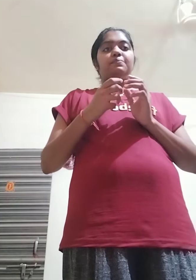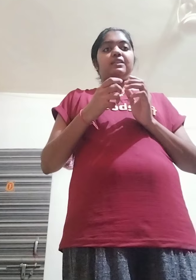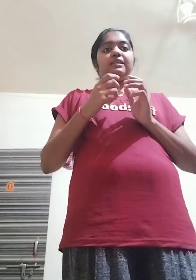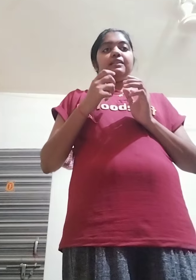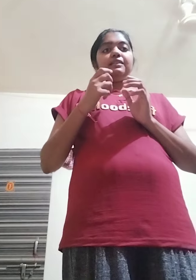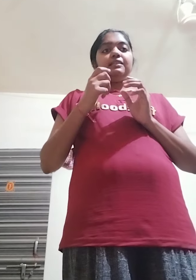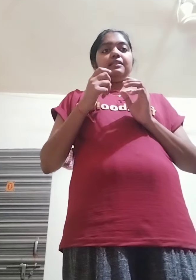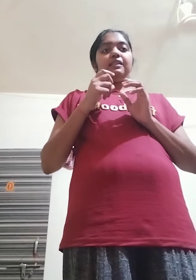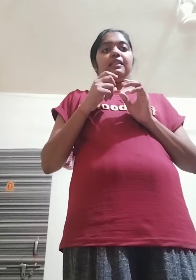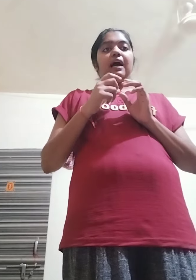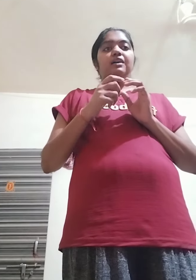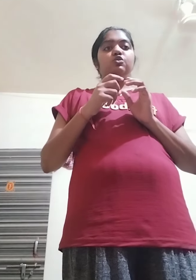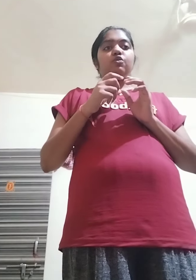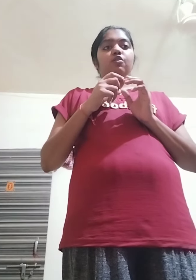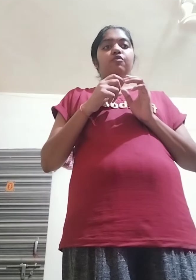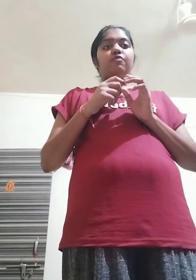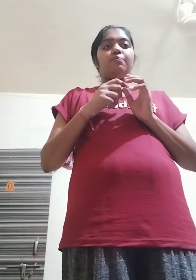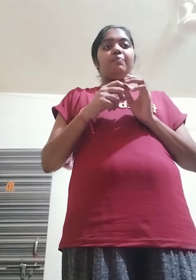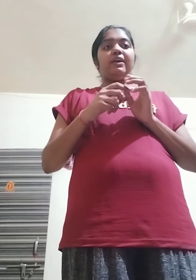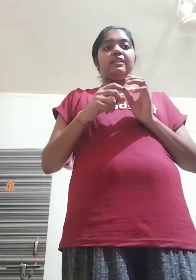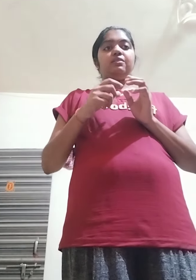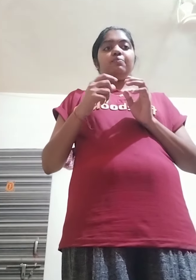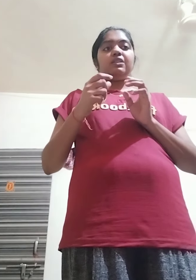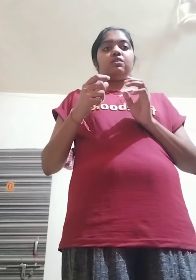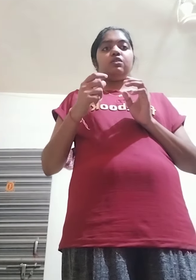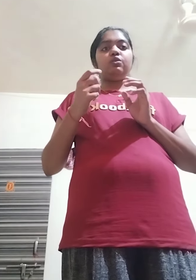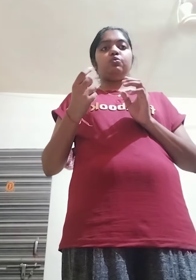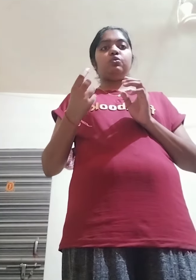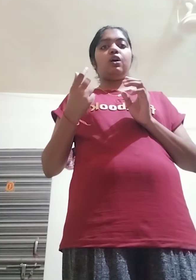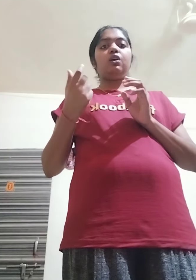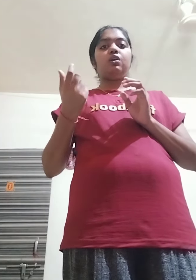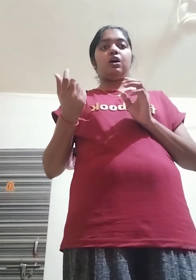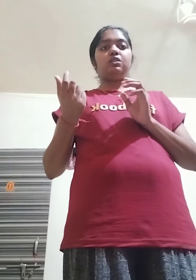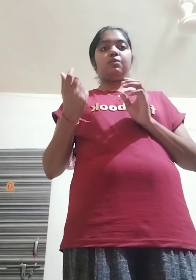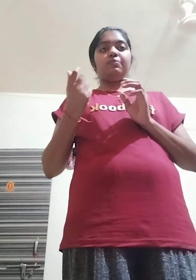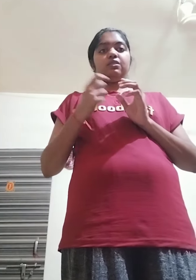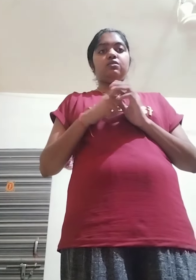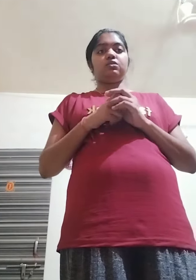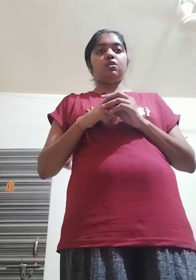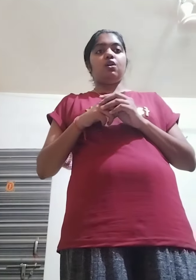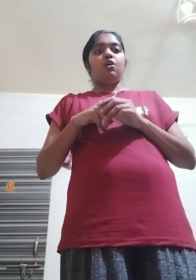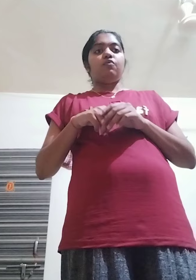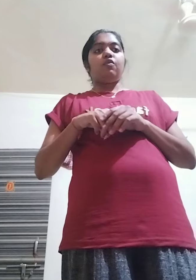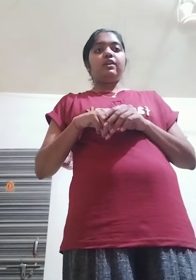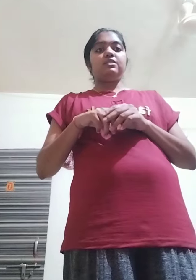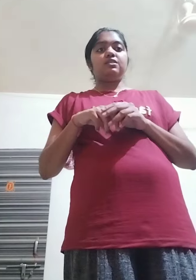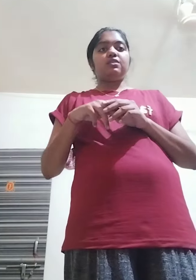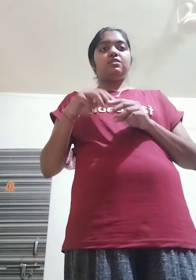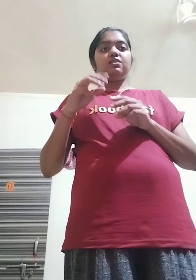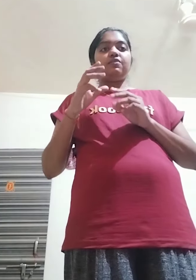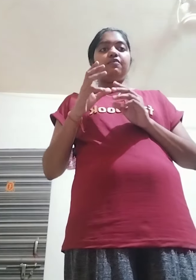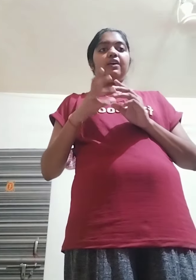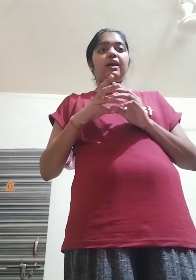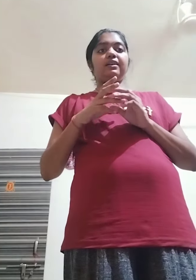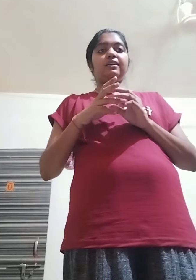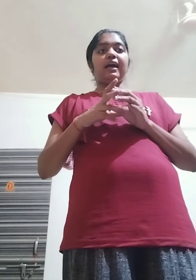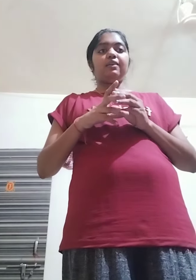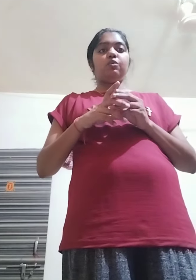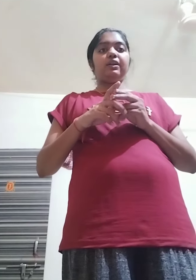subtract the large of main method to the other methods. For instance, we are calculating